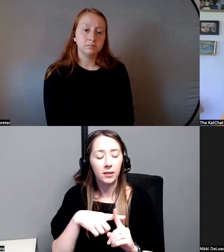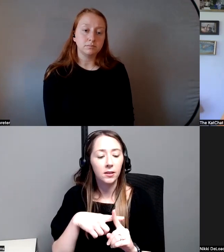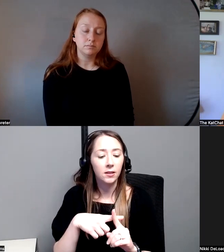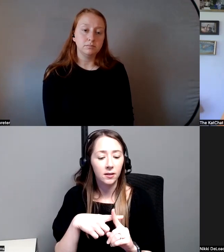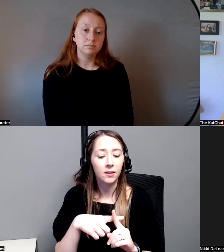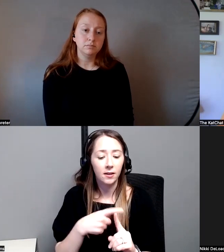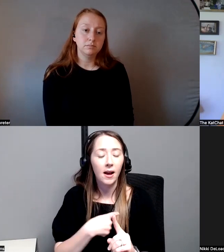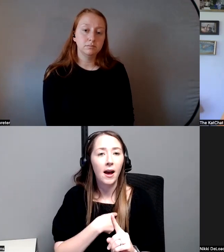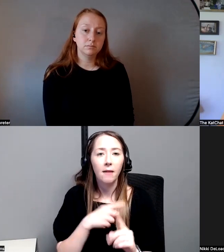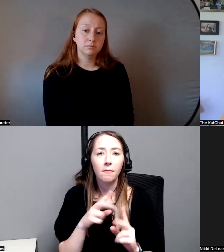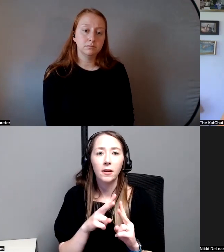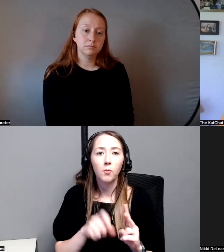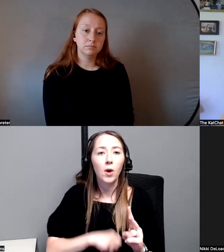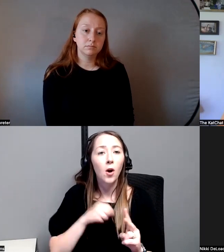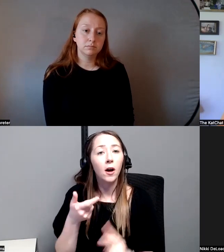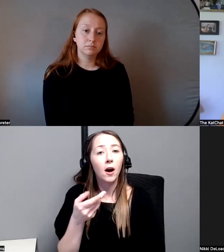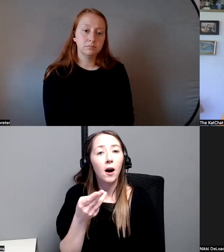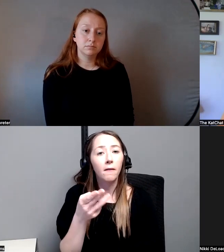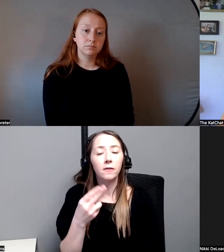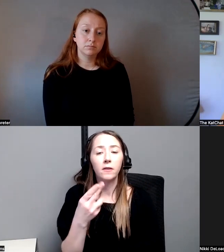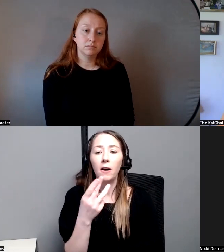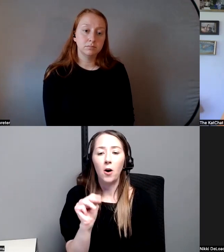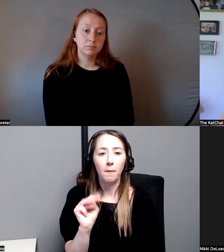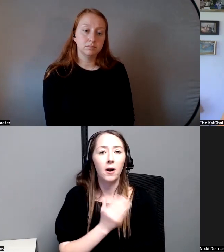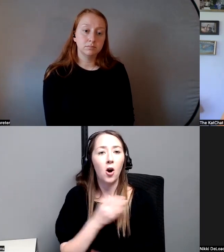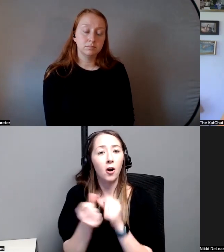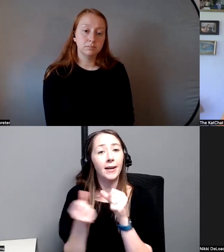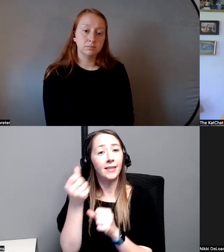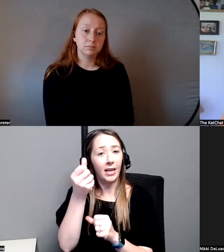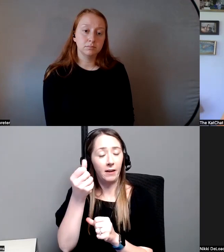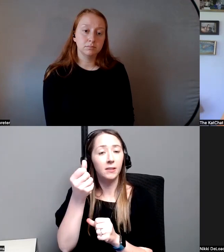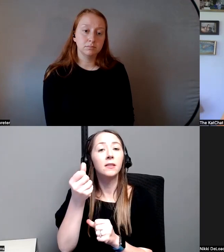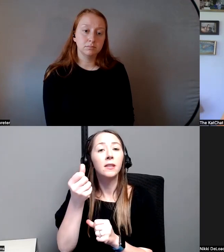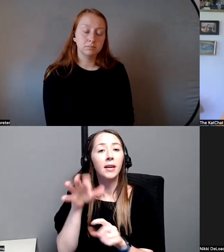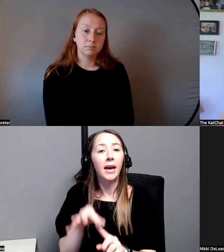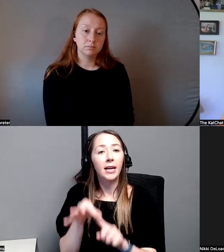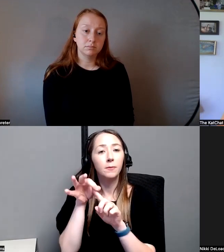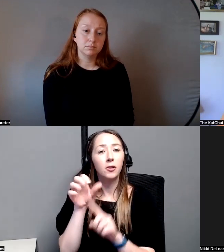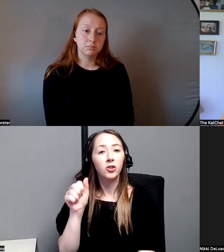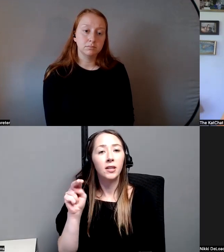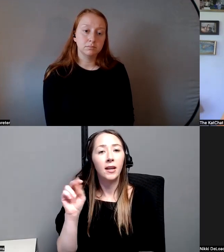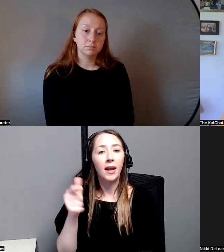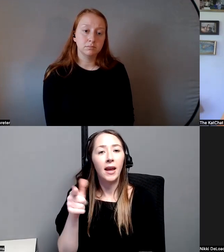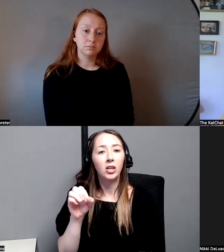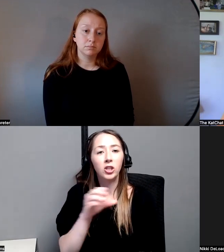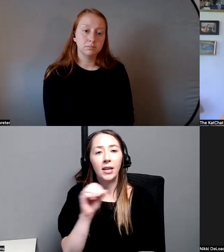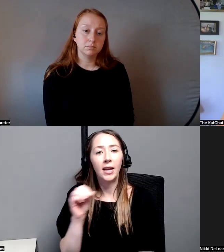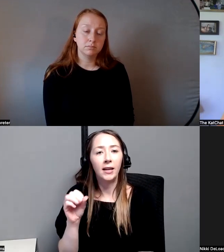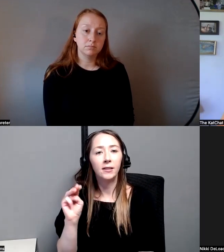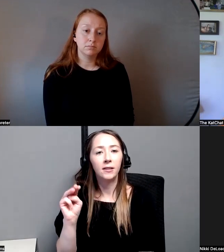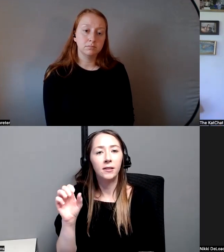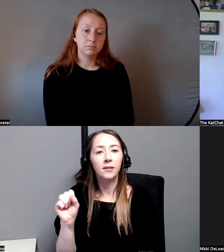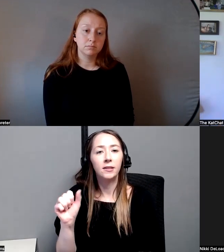I am so proud of Hallmark and our executives, especially Angie and Samantha, because they